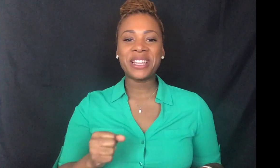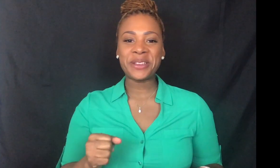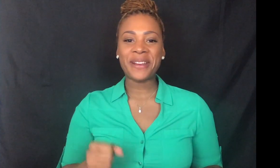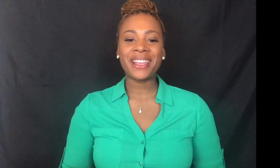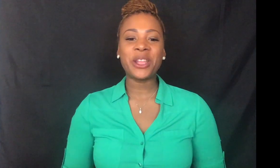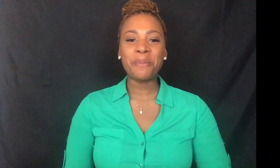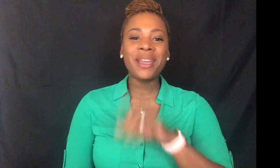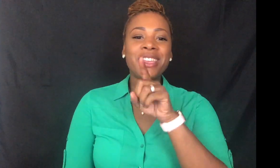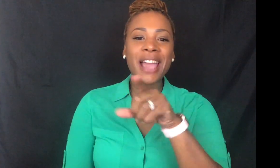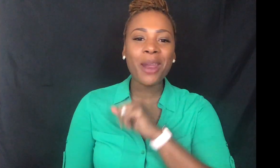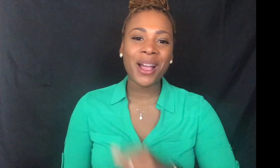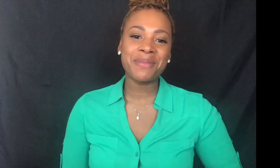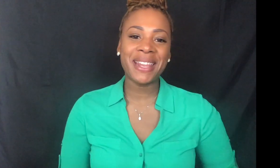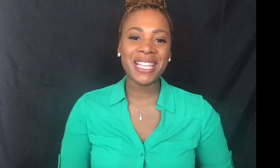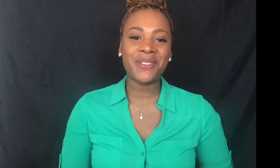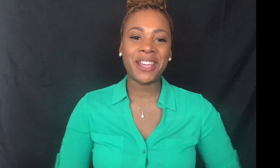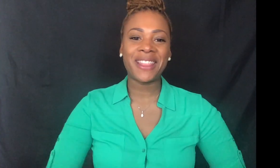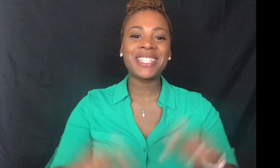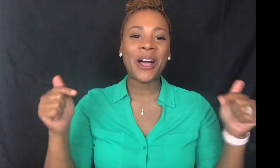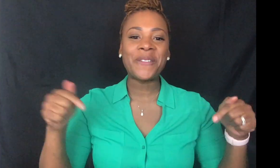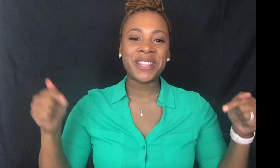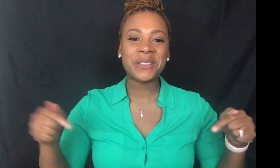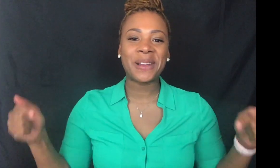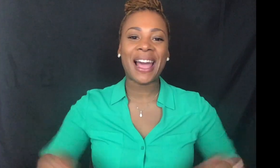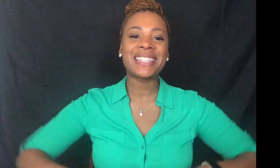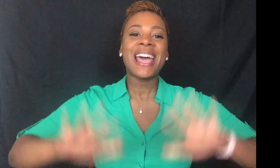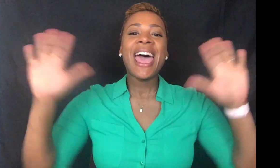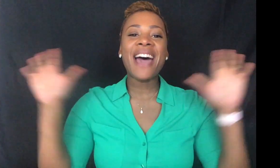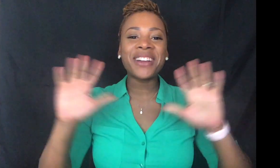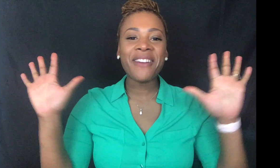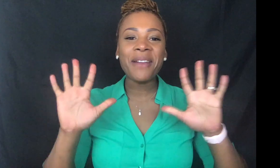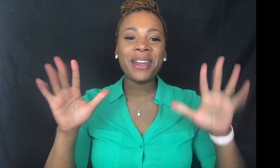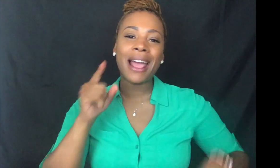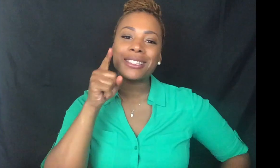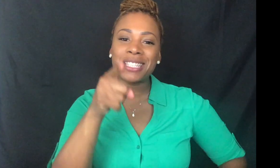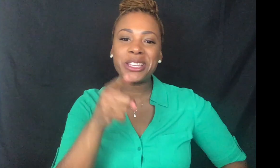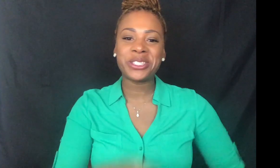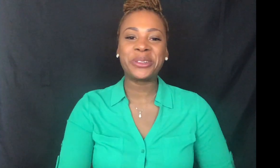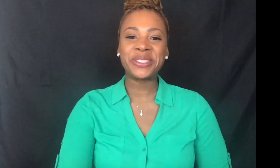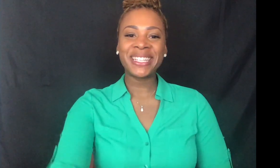right? Nope. You got to watch my next video. That's all for this one, guys. Have a great one. I'll see you soon.